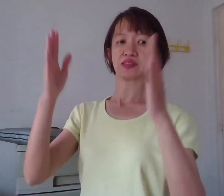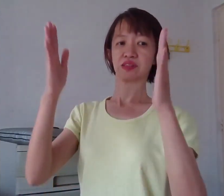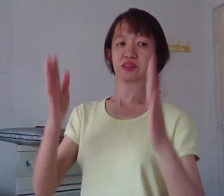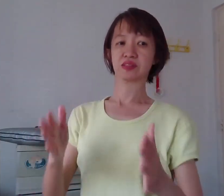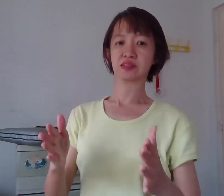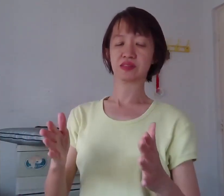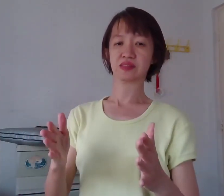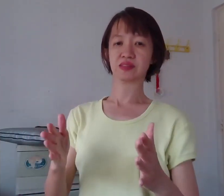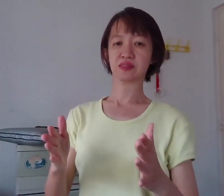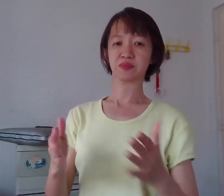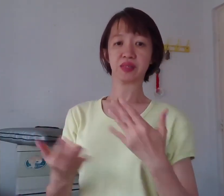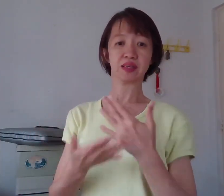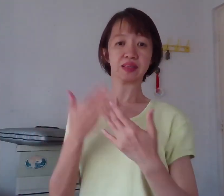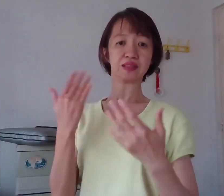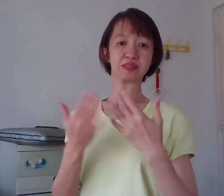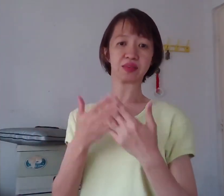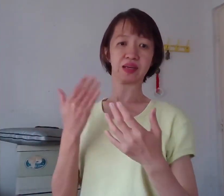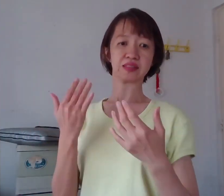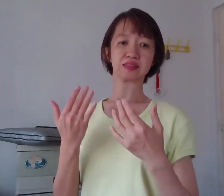dancer. Easy, right?